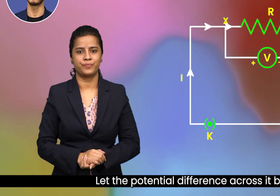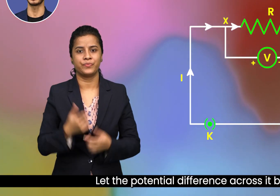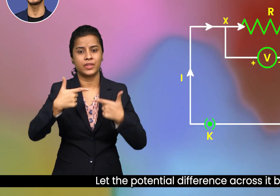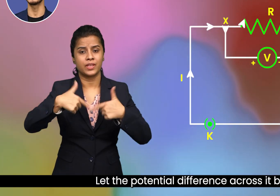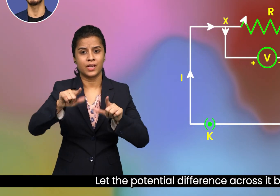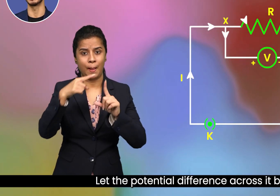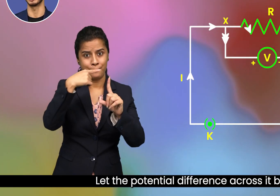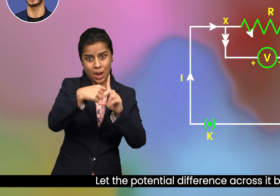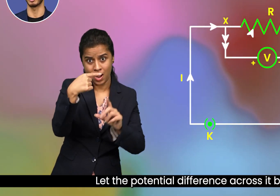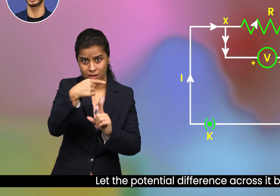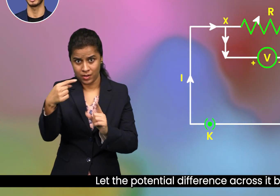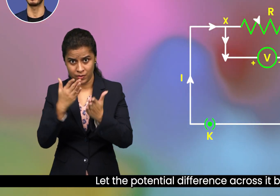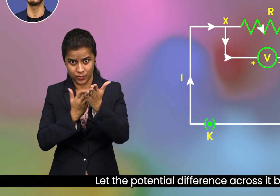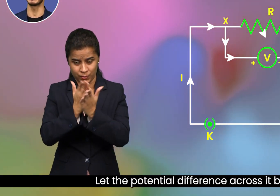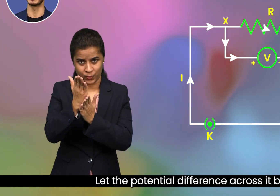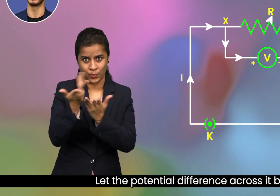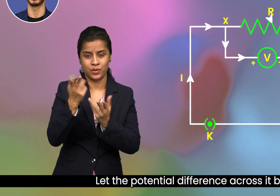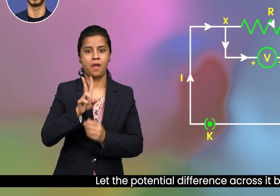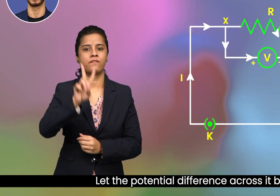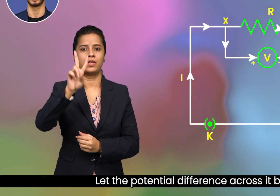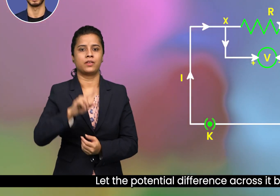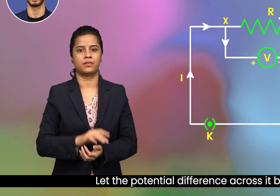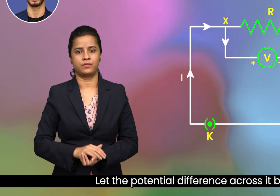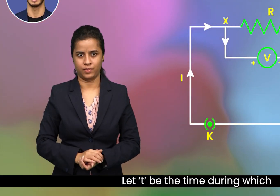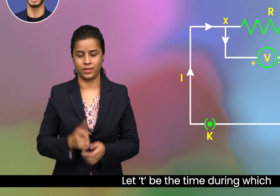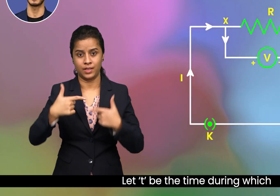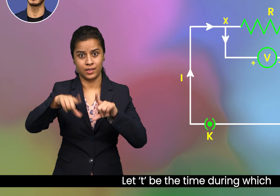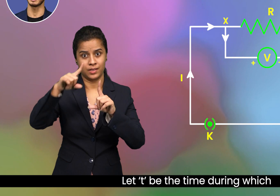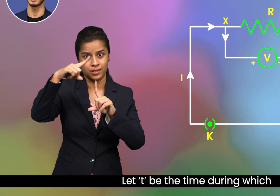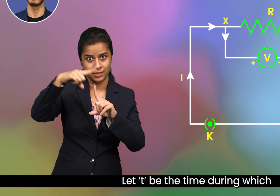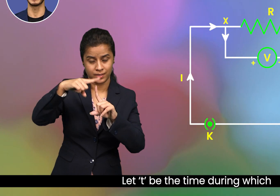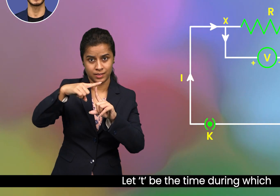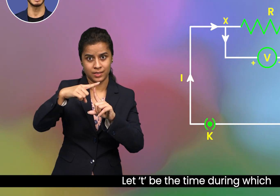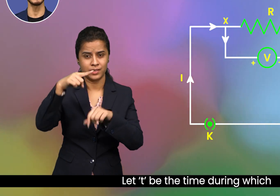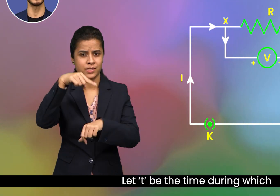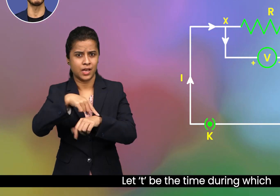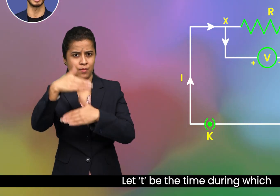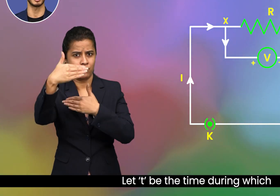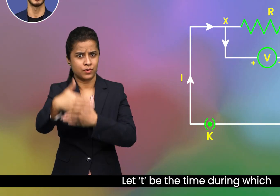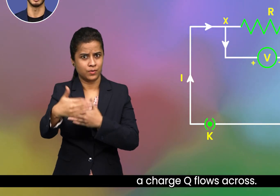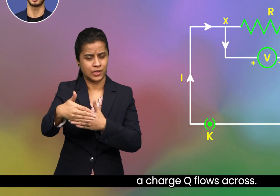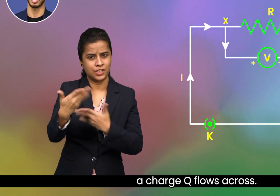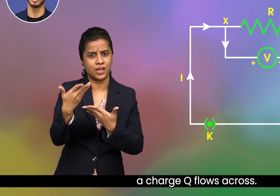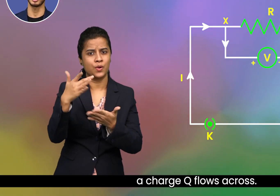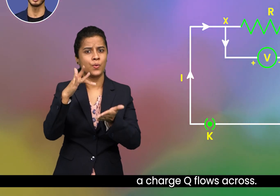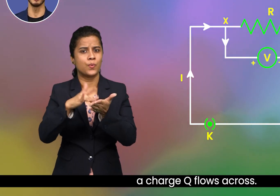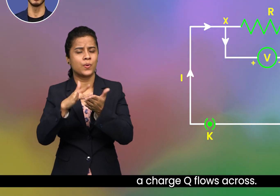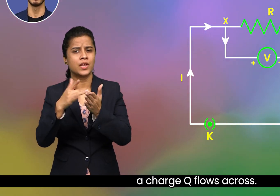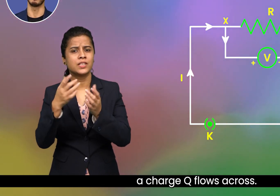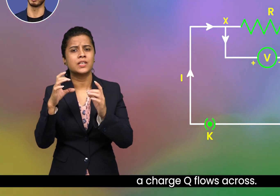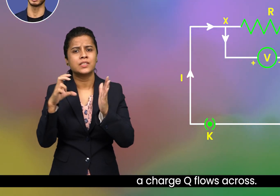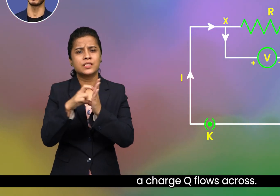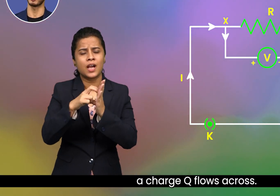Let the potential difference across it be V. Let T be the time during which a charge